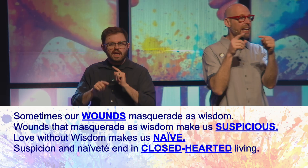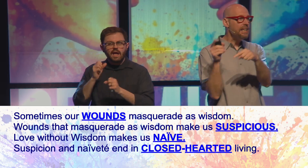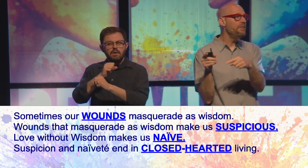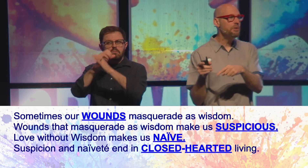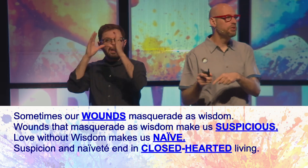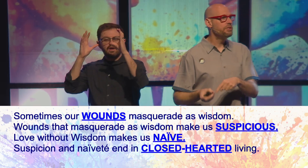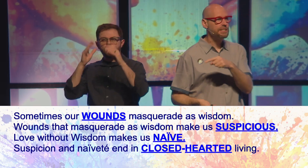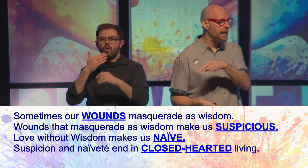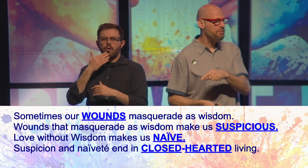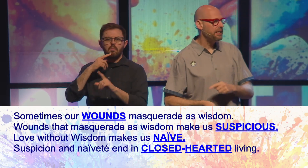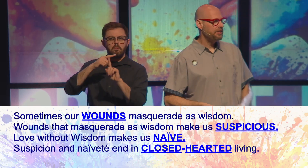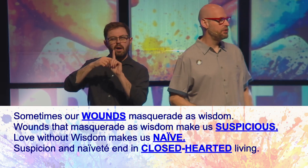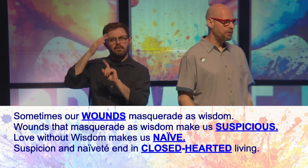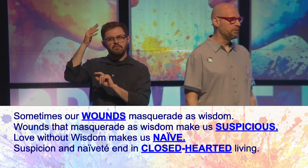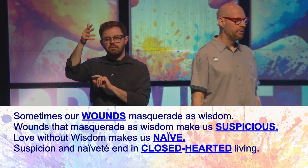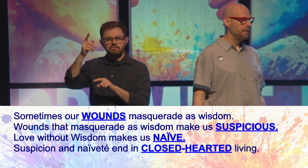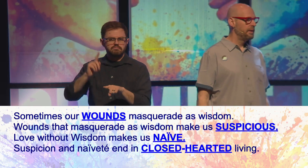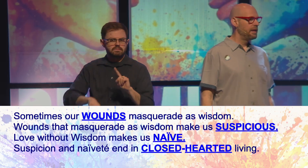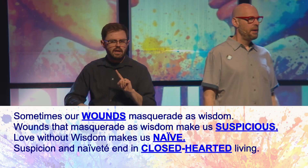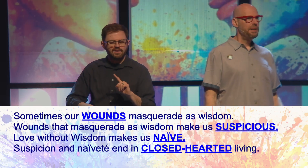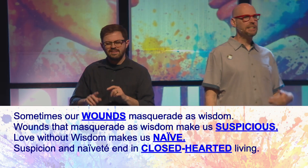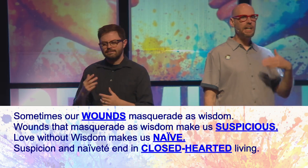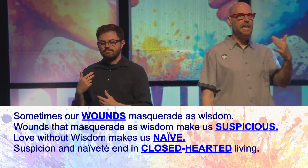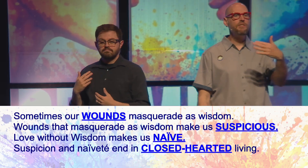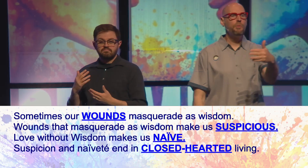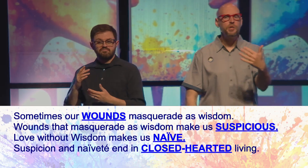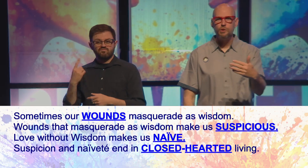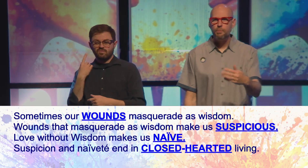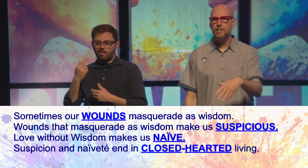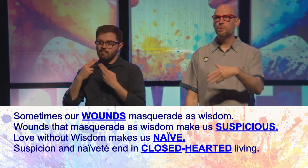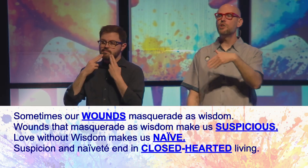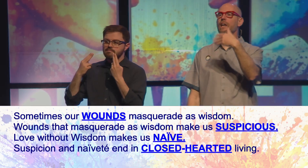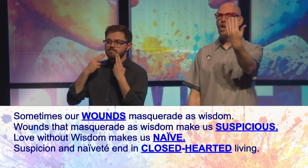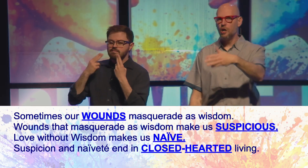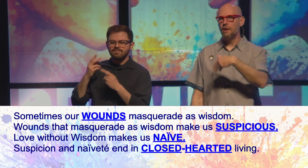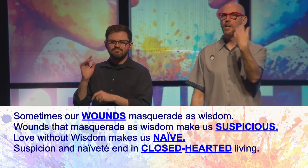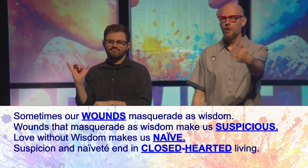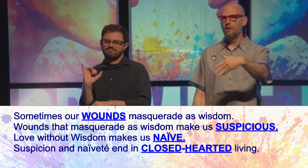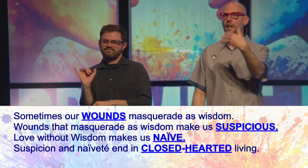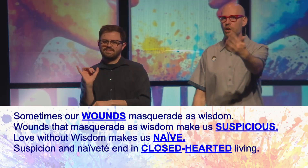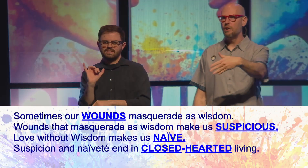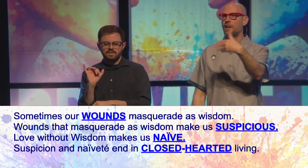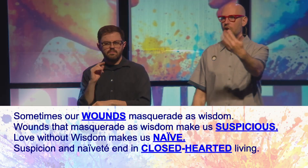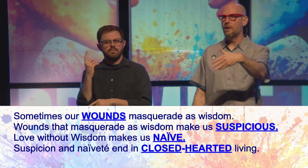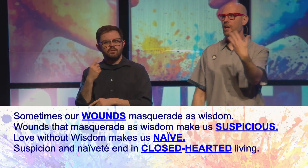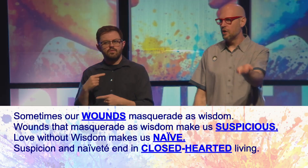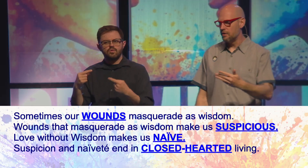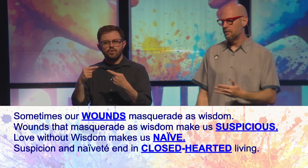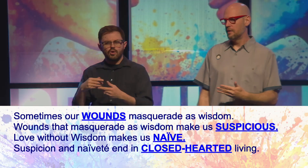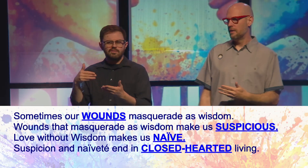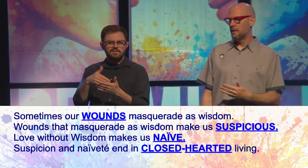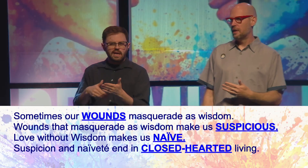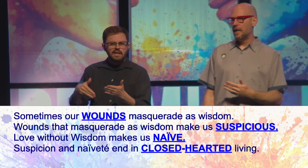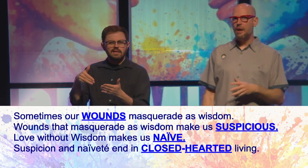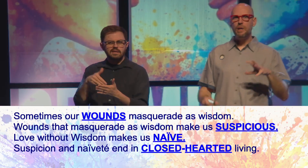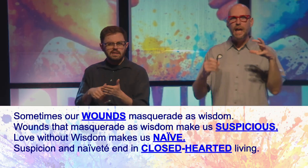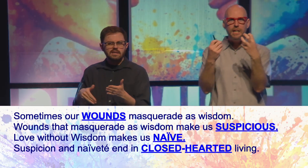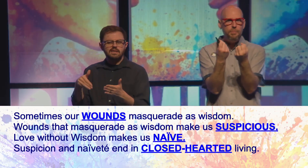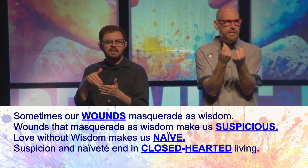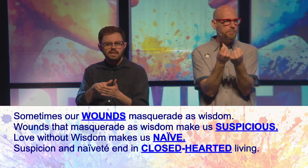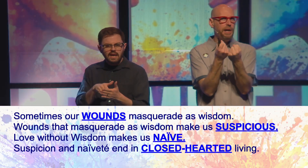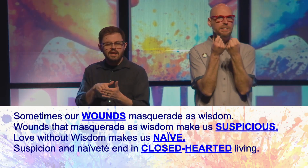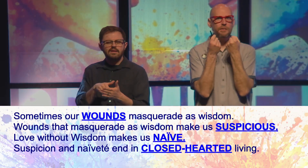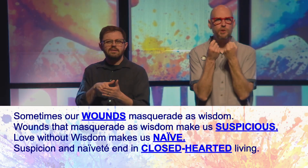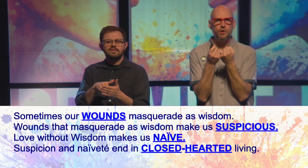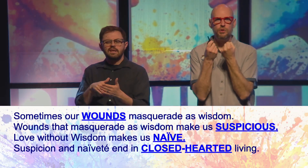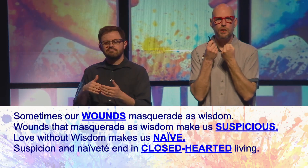And naivety will do the same thing to you. Because naivety will put you in a place where you get hurt and hurt and hurt and hurt and hurt. And we end